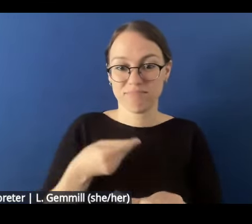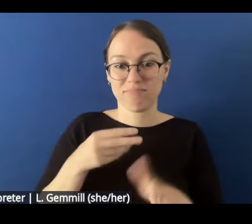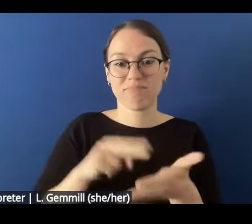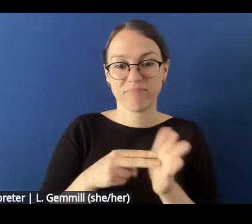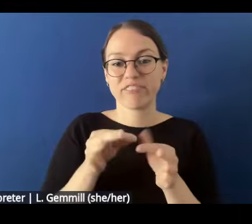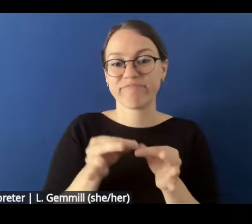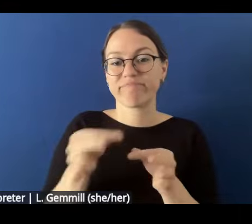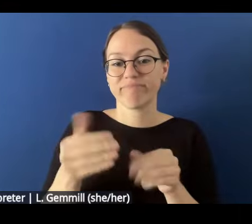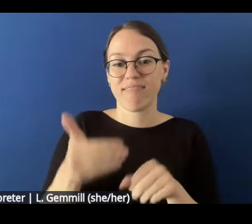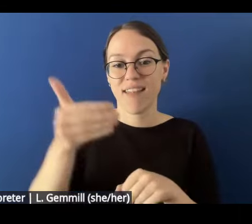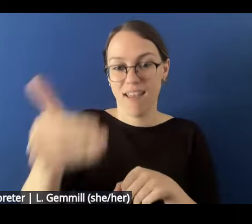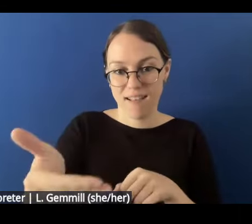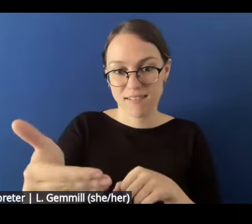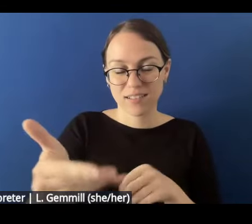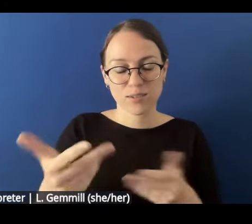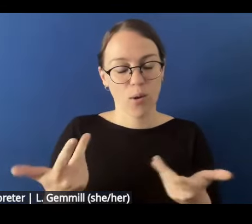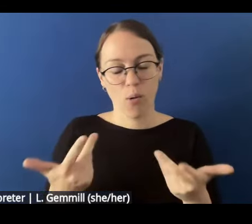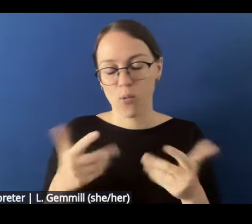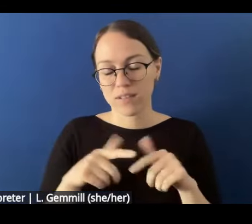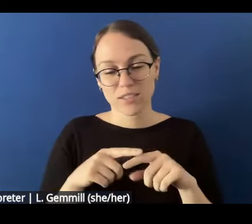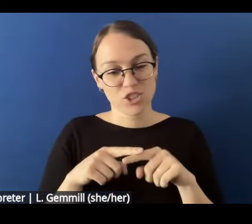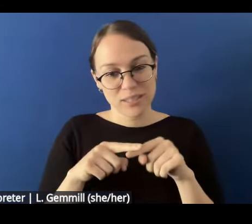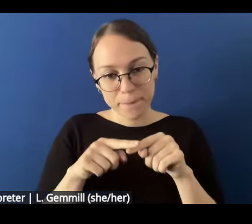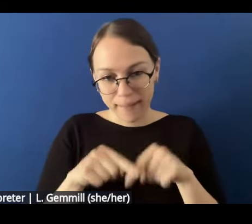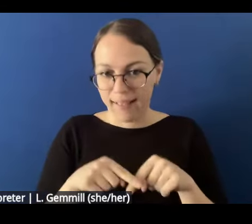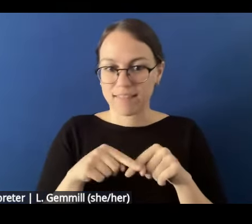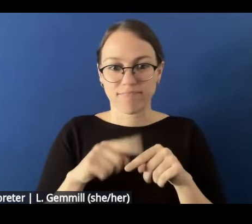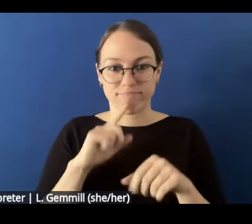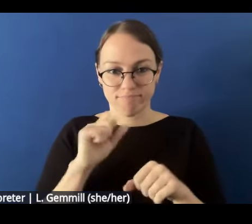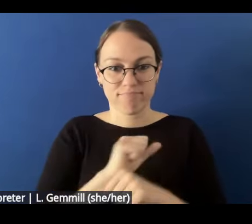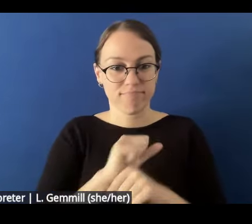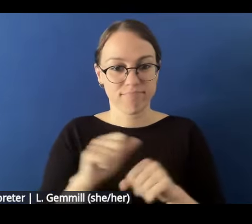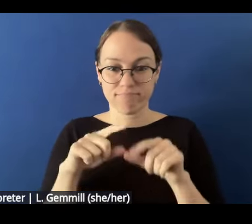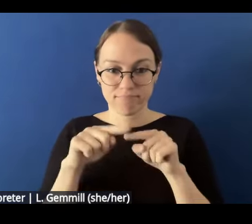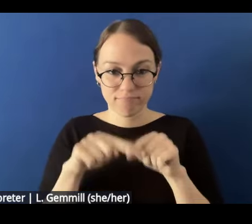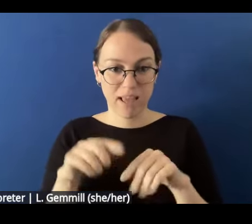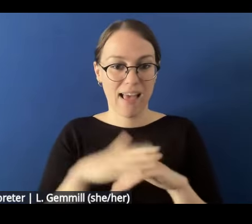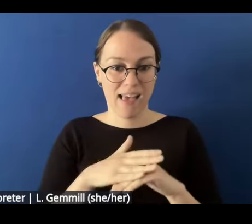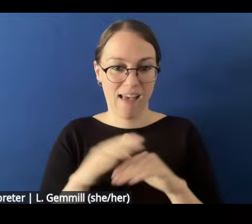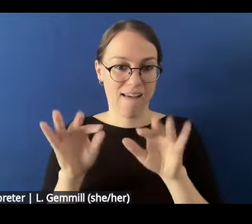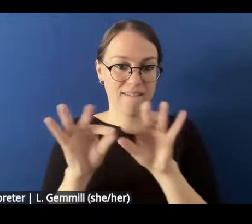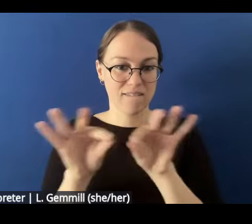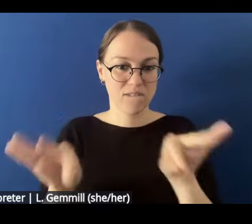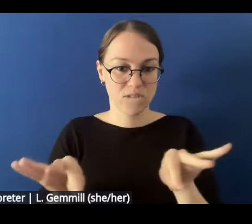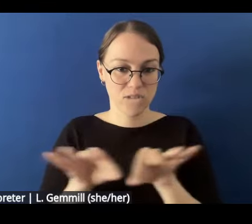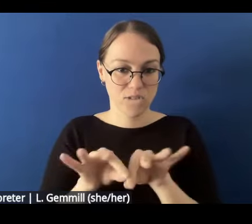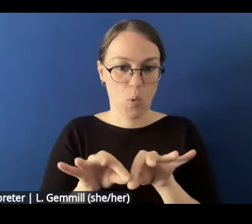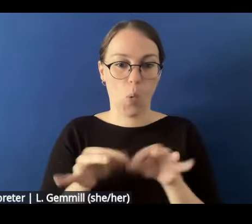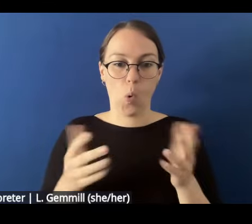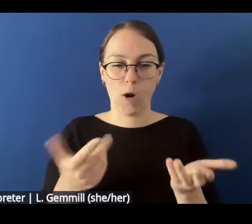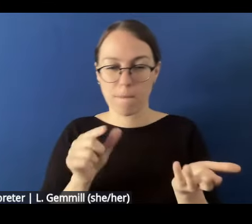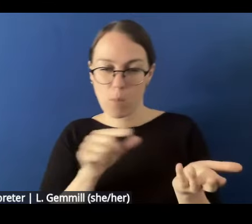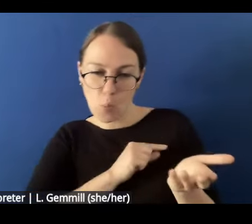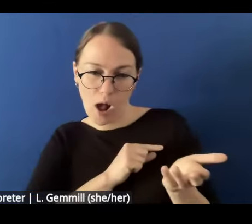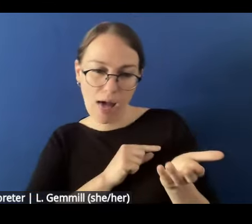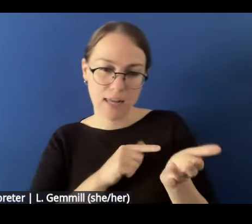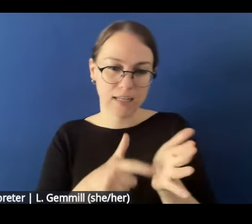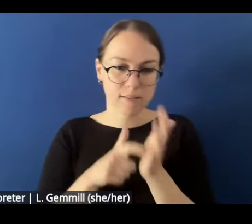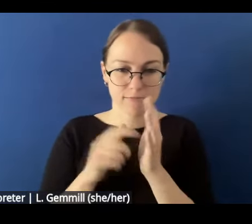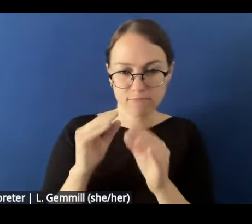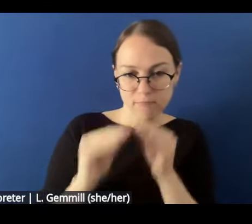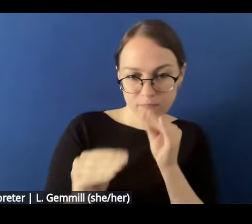does just kind of depend on what the form, the quality, just like what needs to happen, and